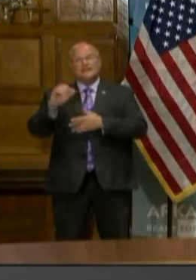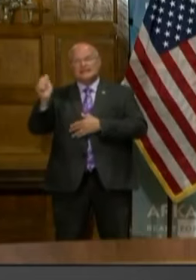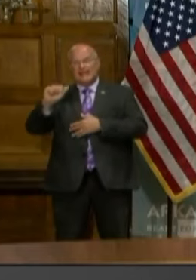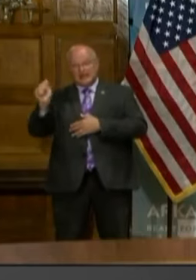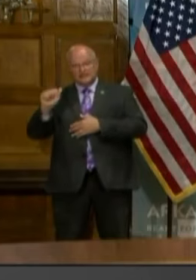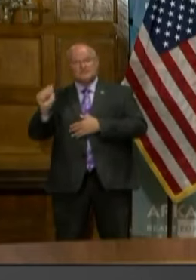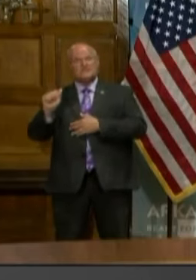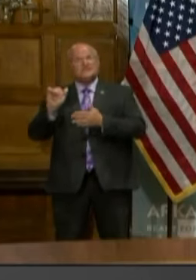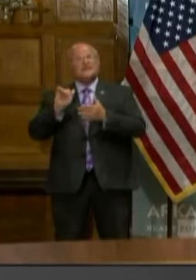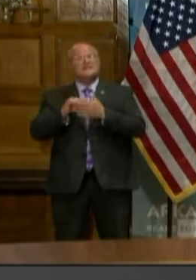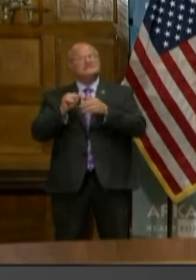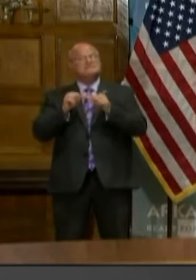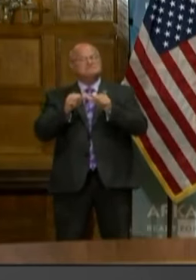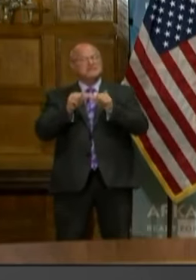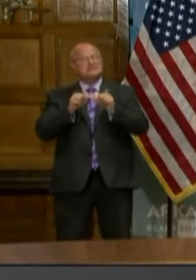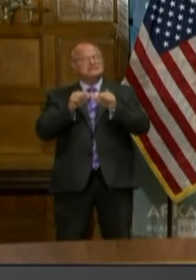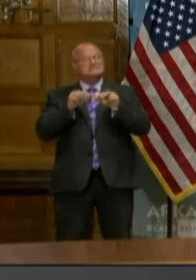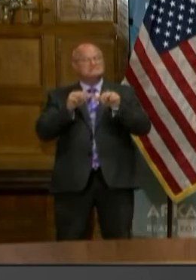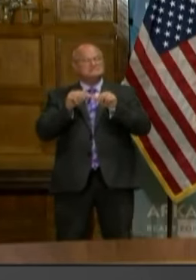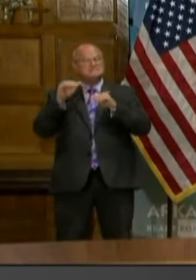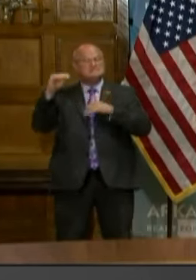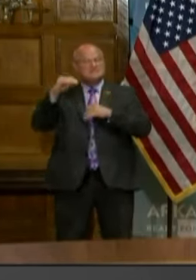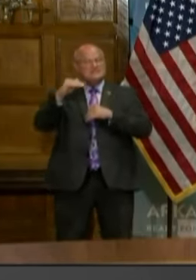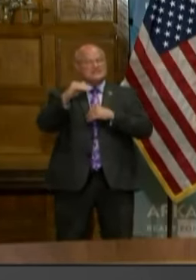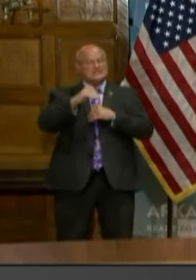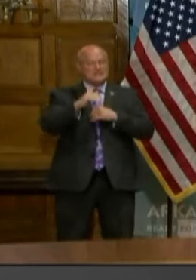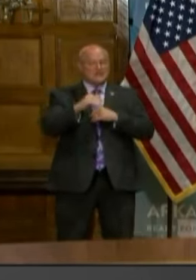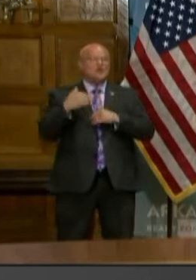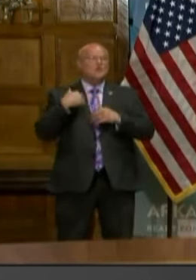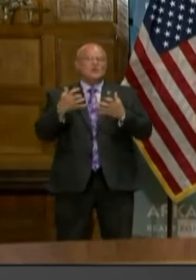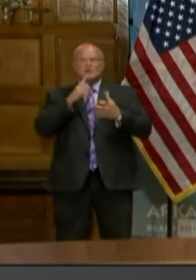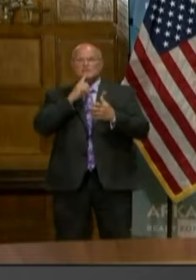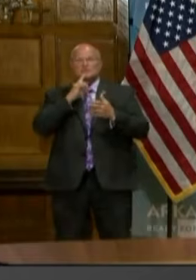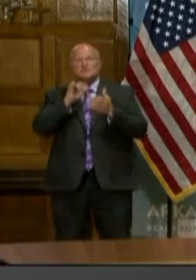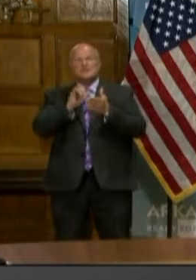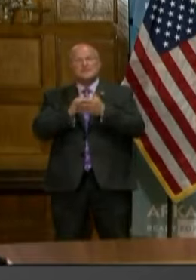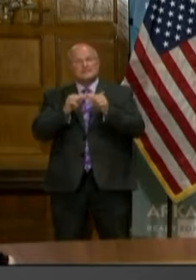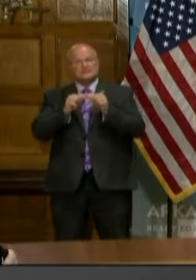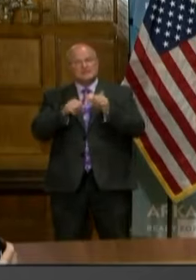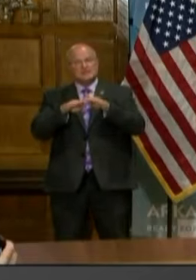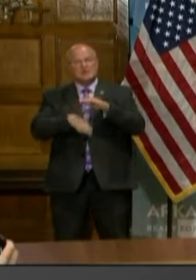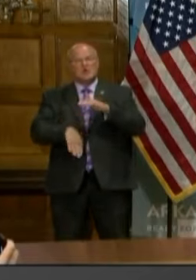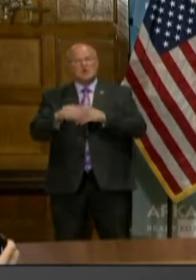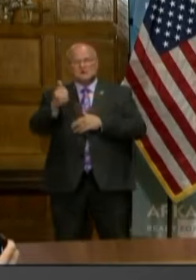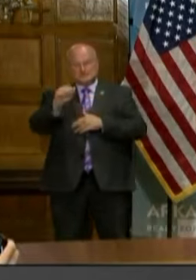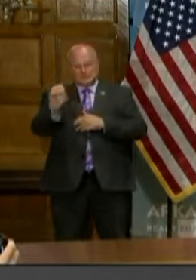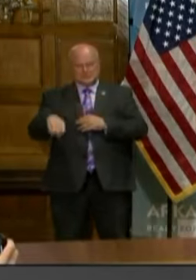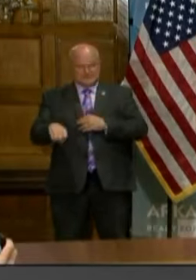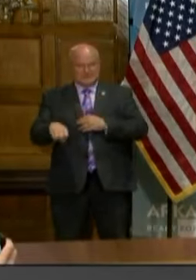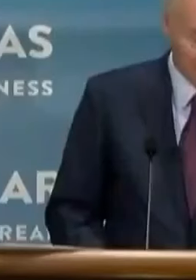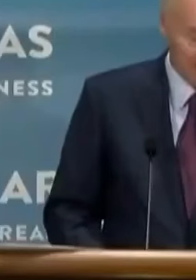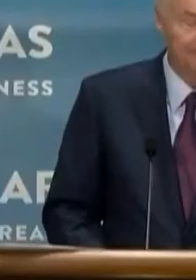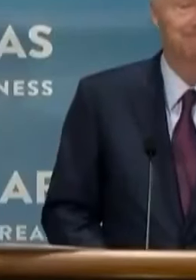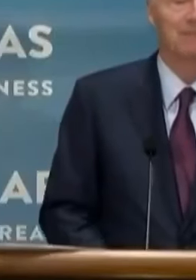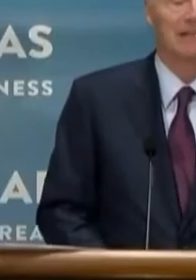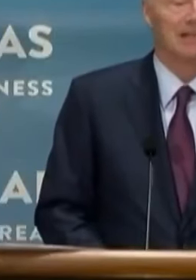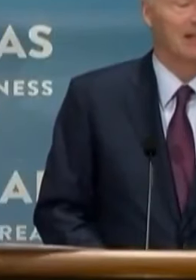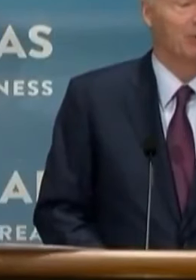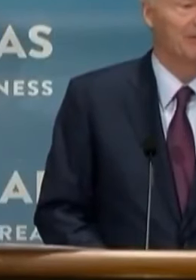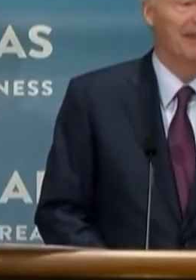average, which is maintaining steady, headed down. We want to make sure that stays below that 10% positivity